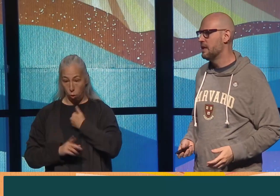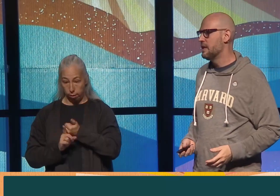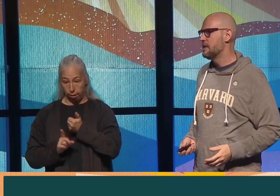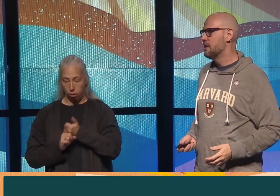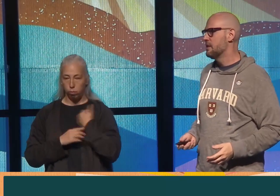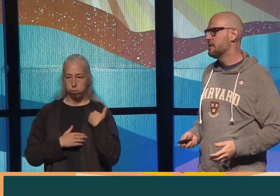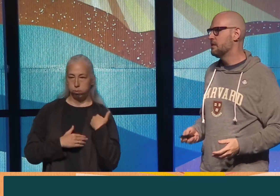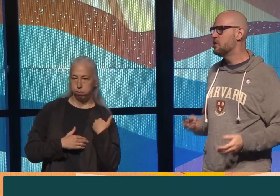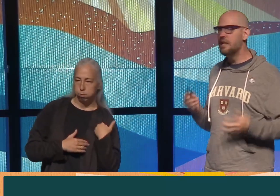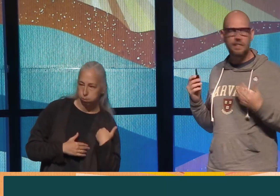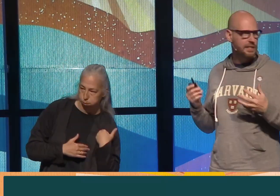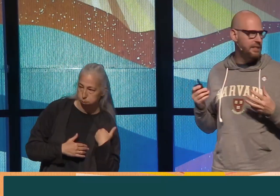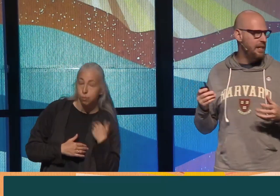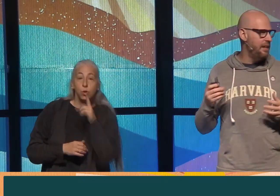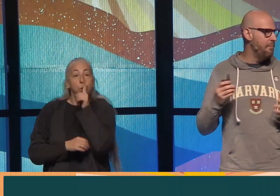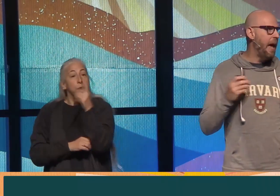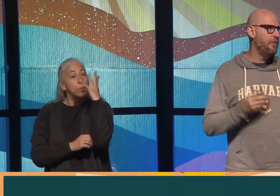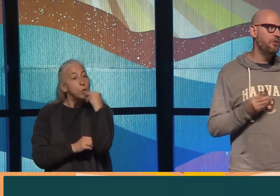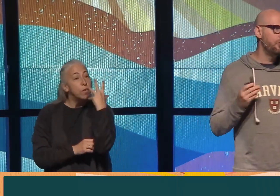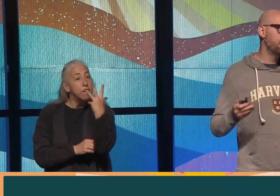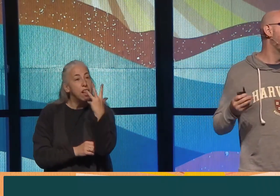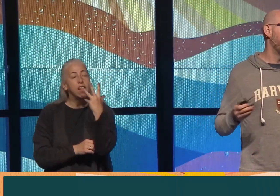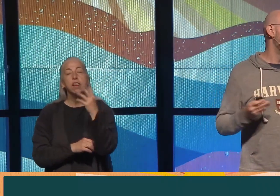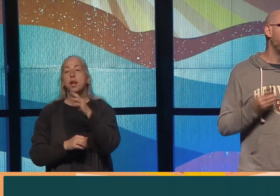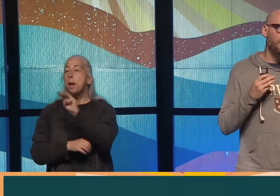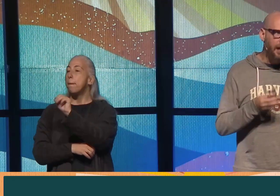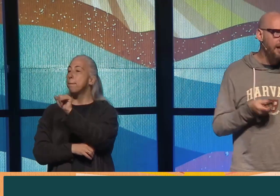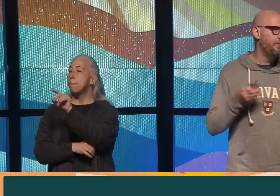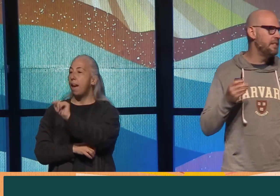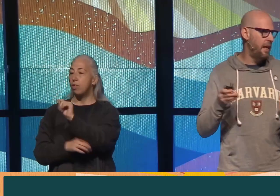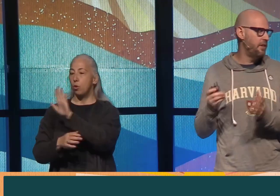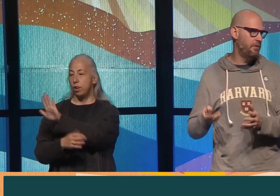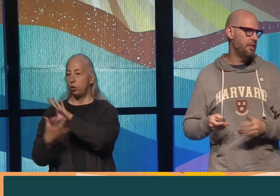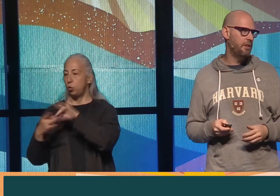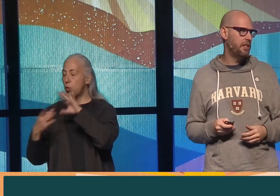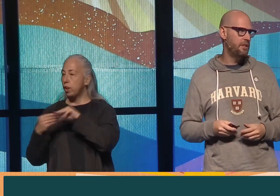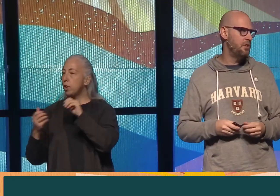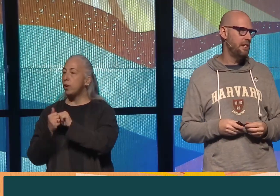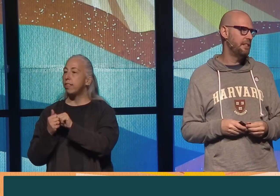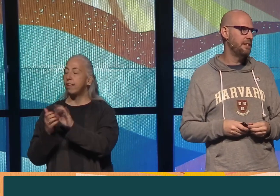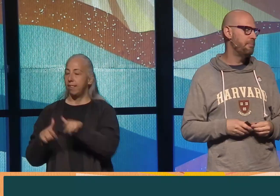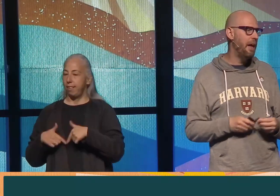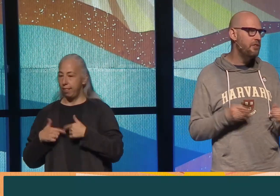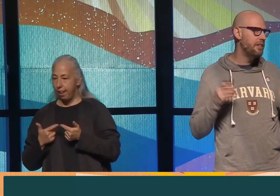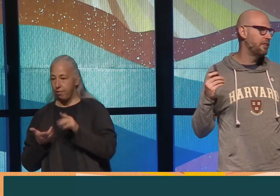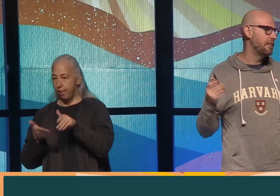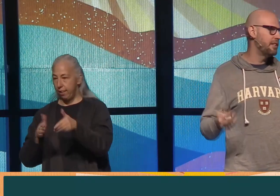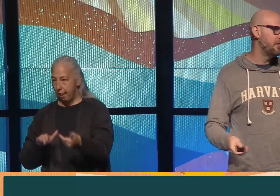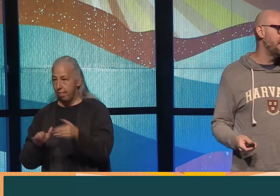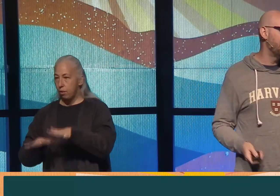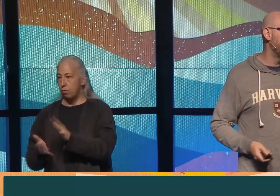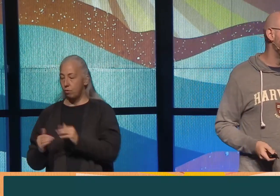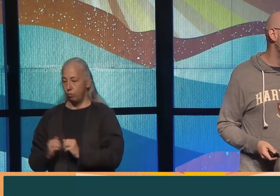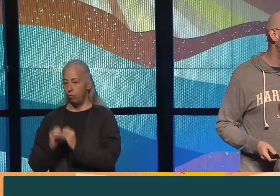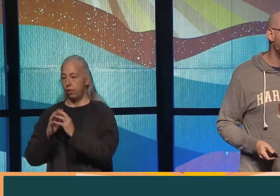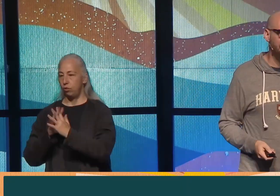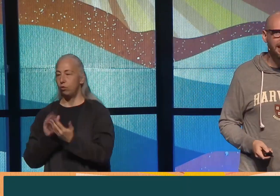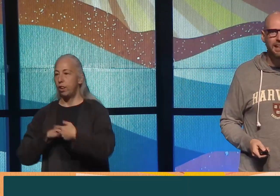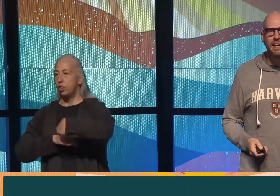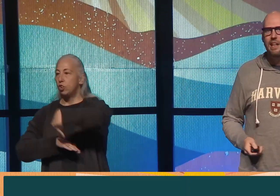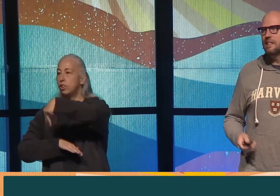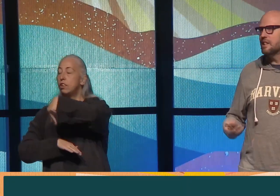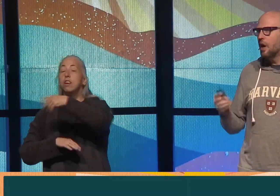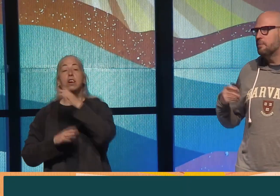beautiful. Jesus, in Matthew's story about the life and death and resurrection of Jesus, Matthew tells us that Jesus says